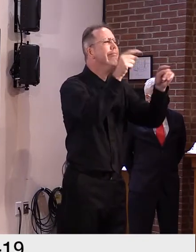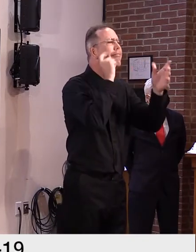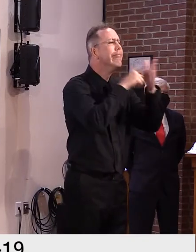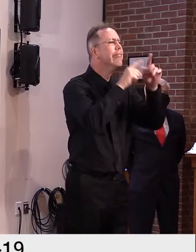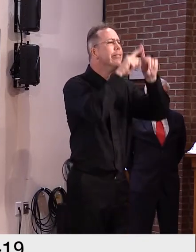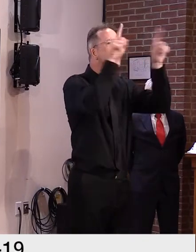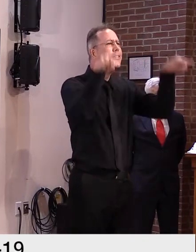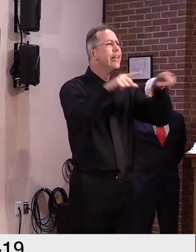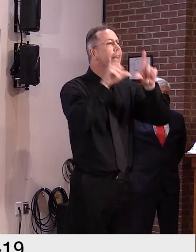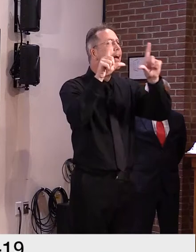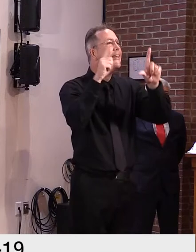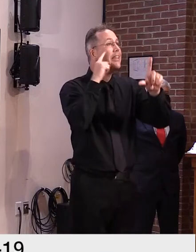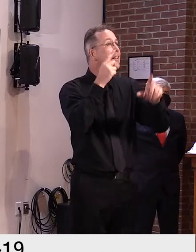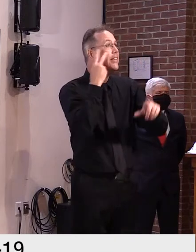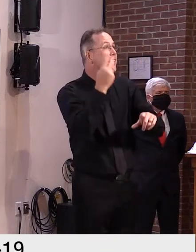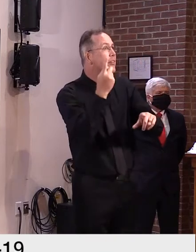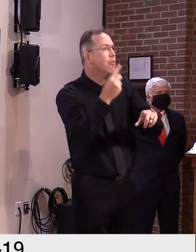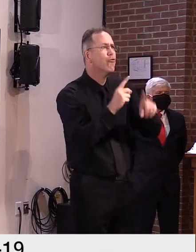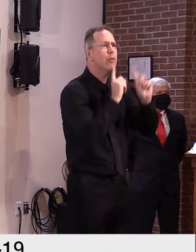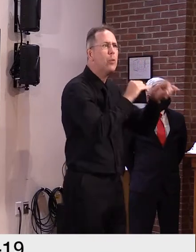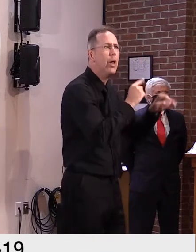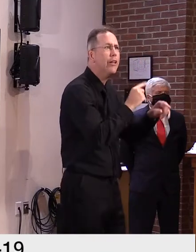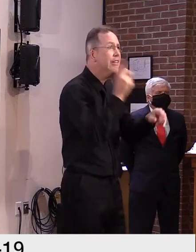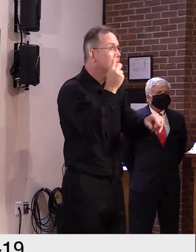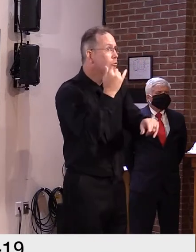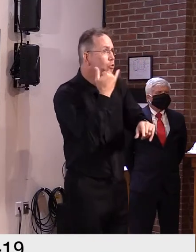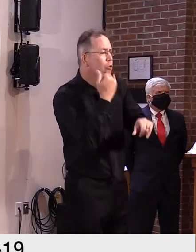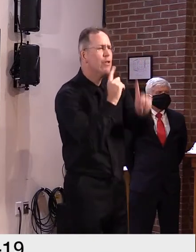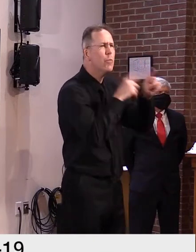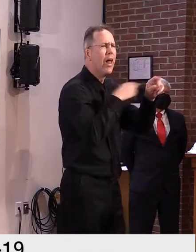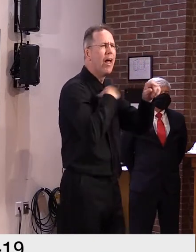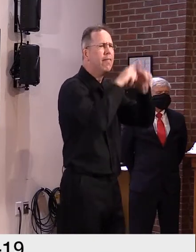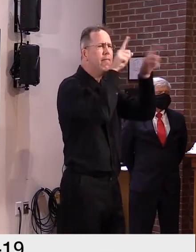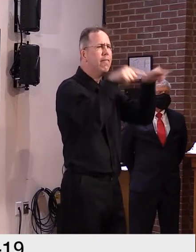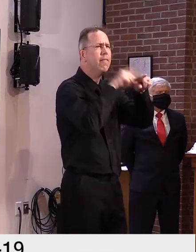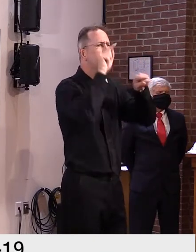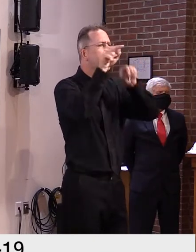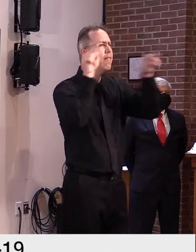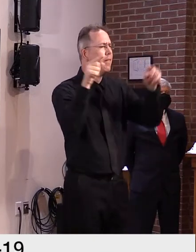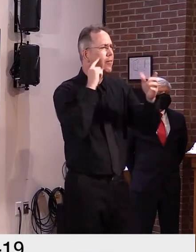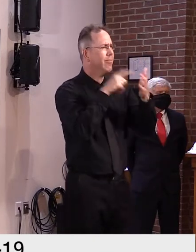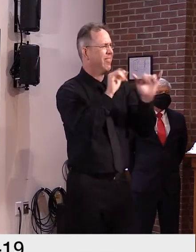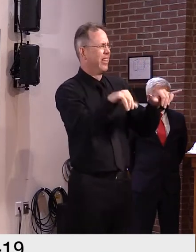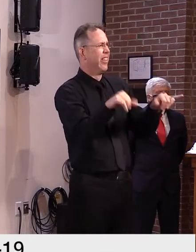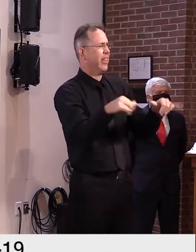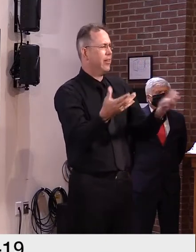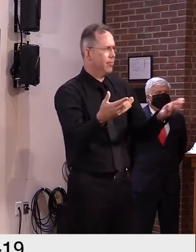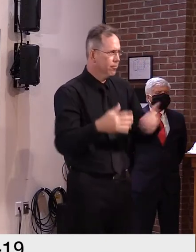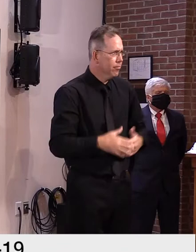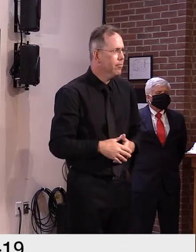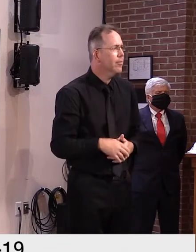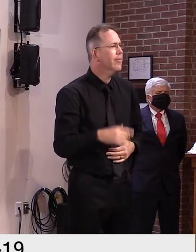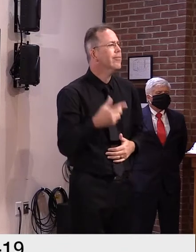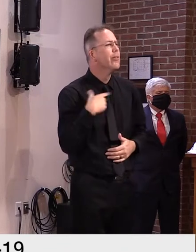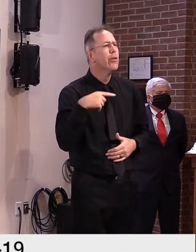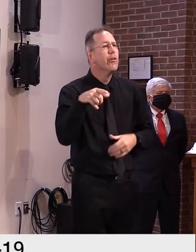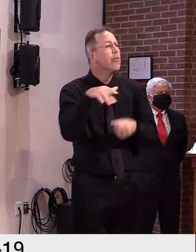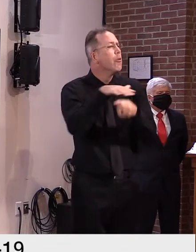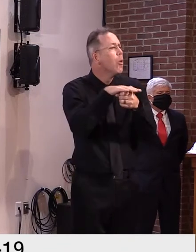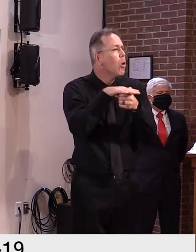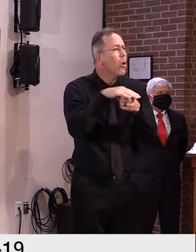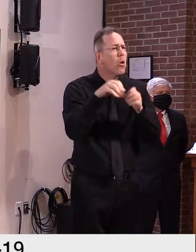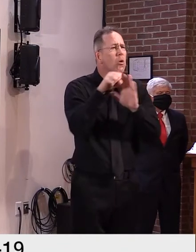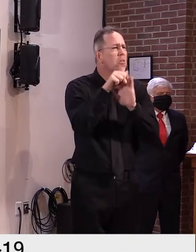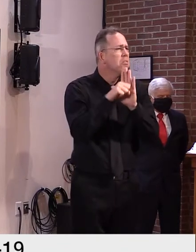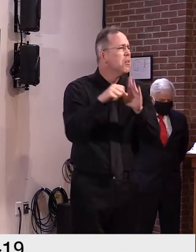prevent violent acts from happening across an array of different concerns. And you can call your local or state law enforcement. There are tip